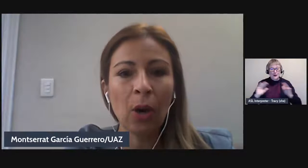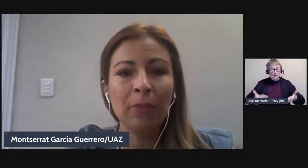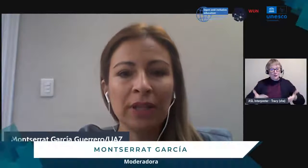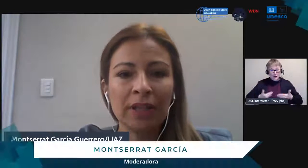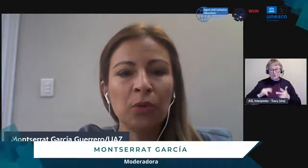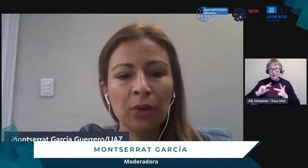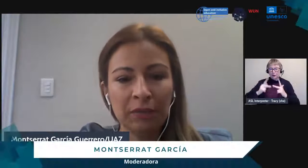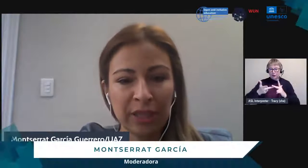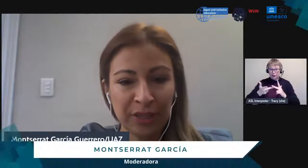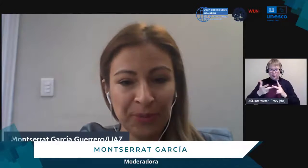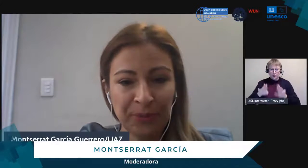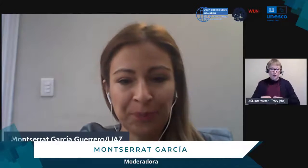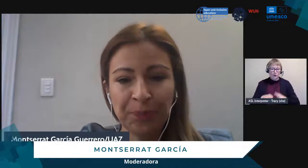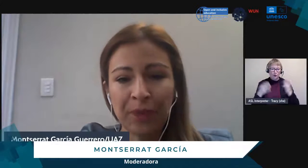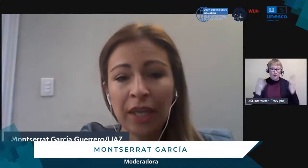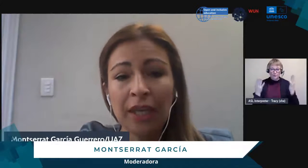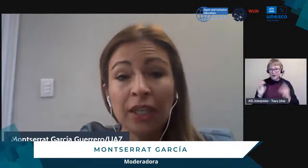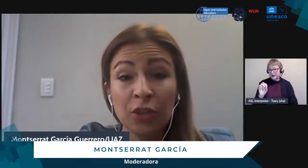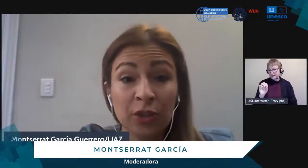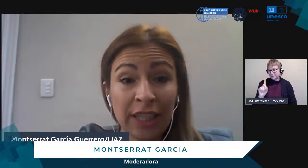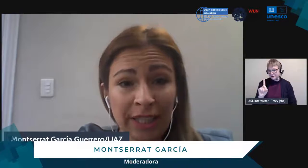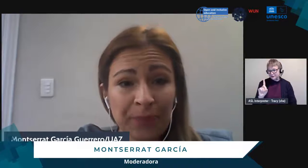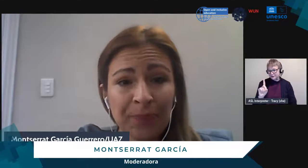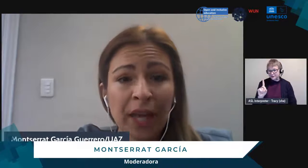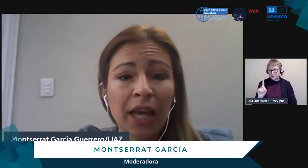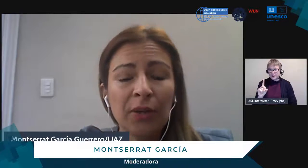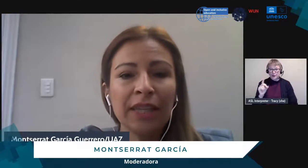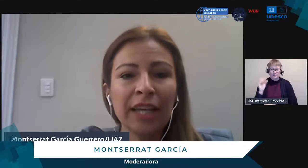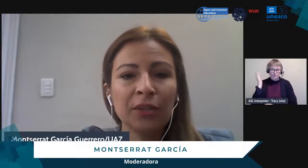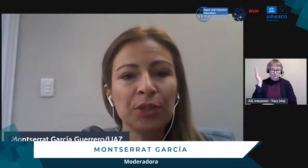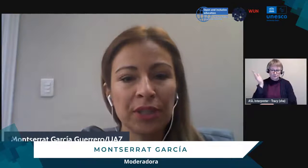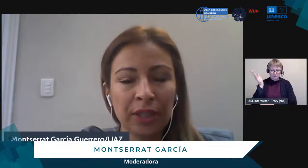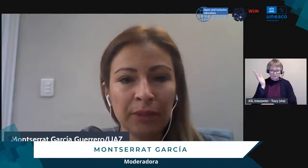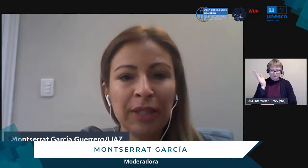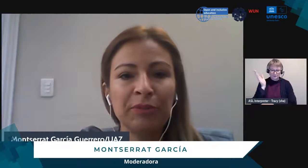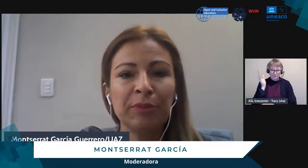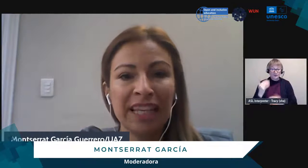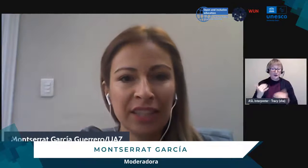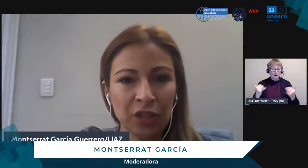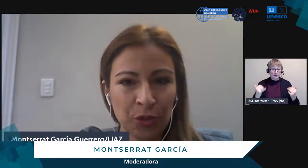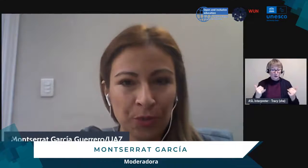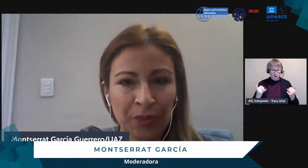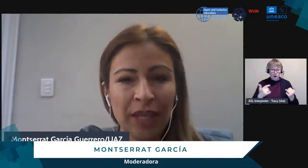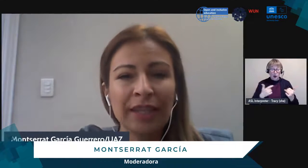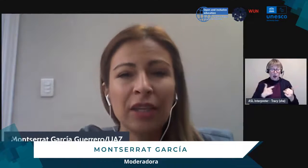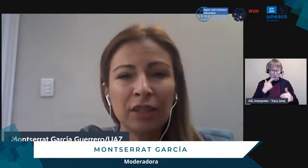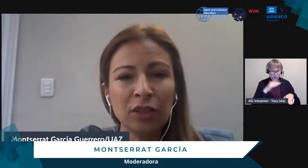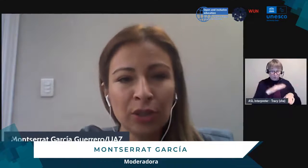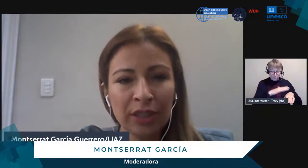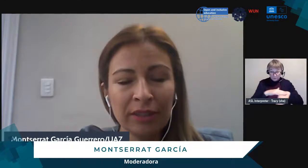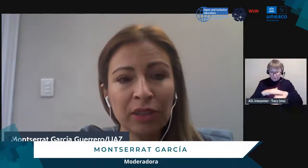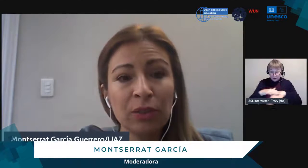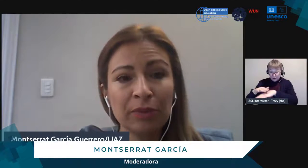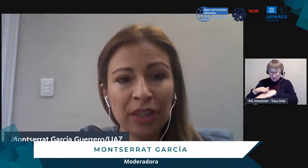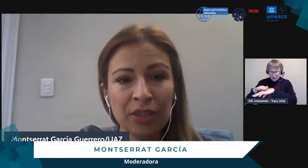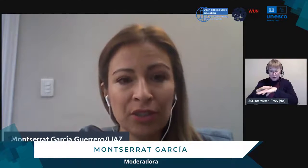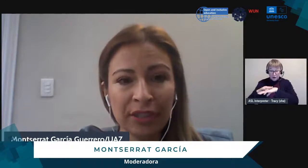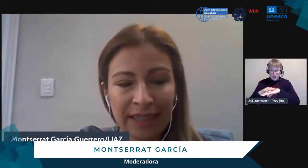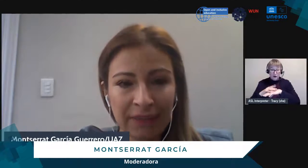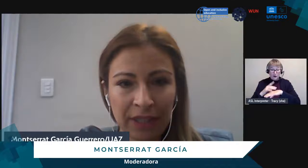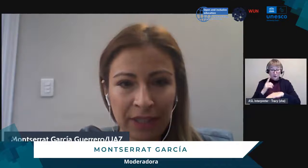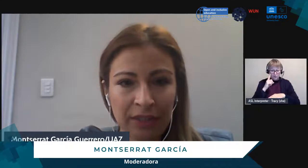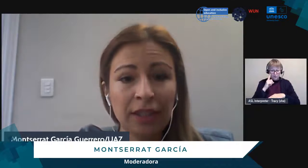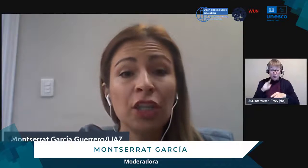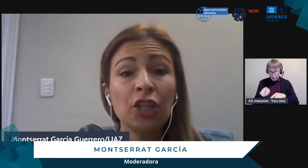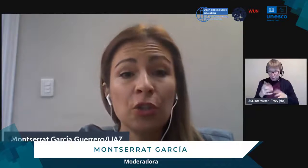third OpenEd webinar. Today, I would like to start by reminding you that in order to obtain